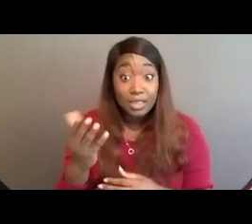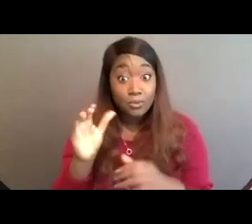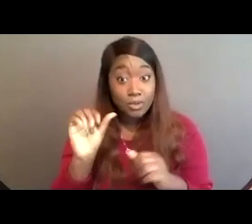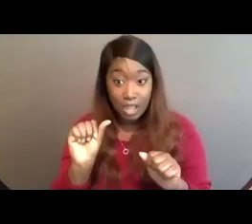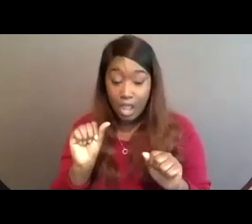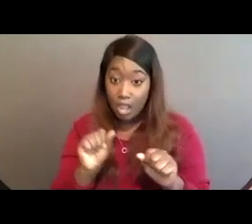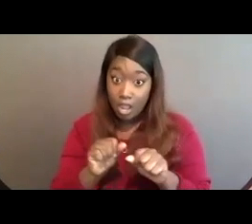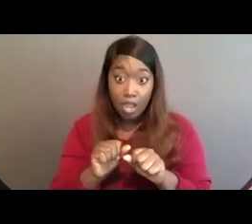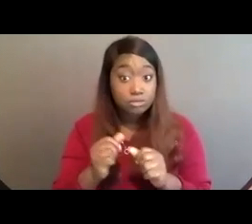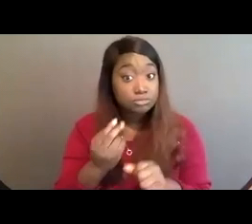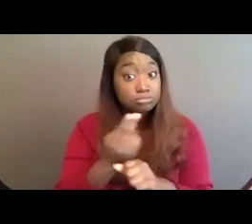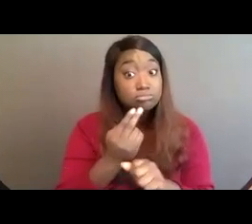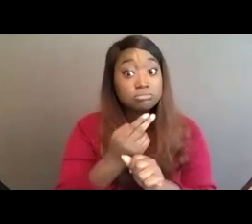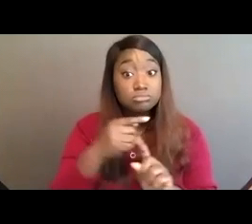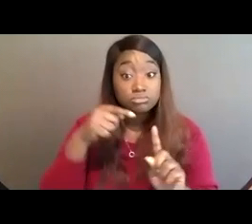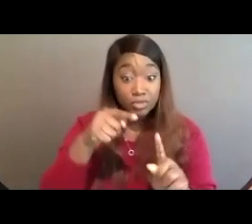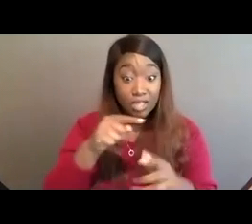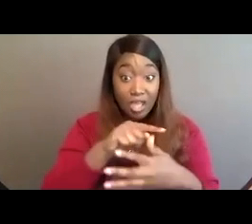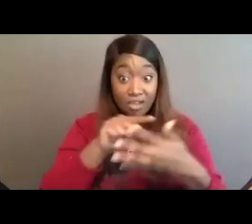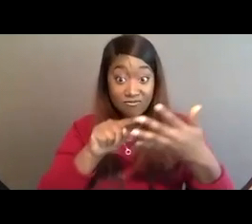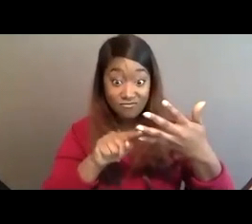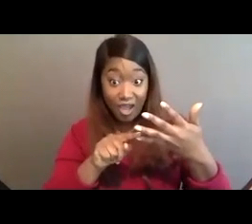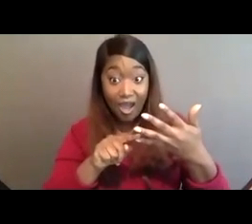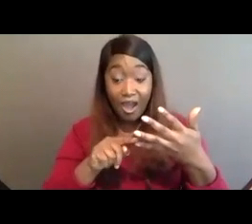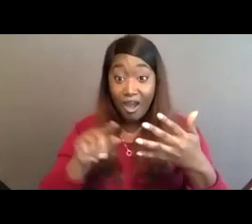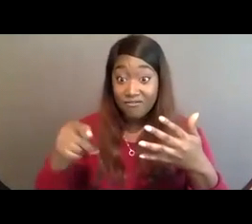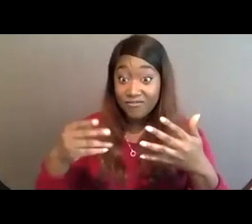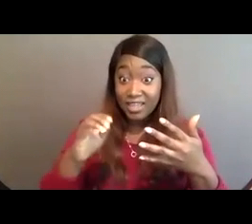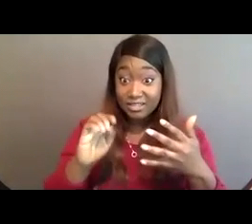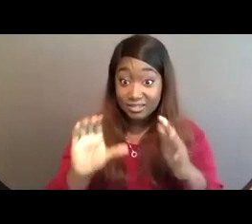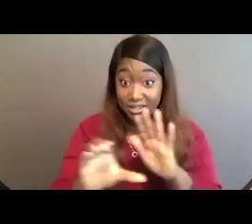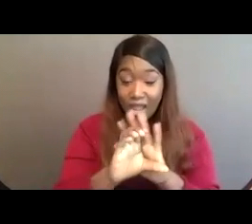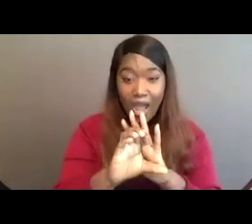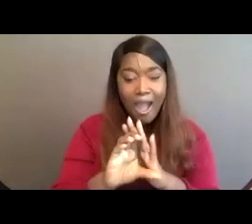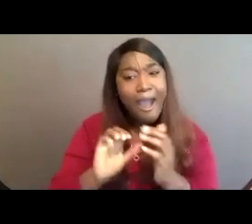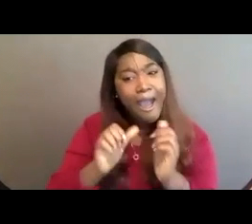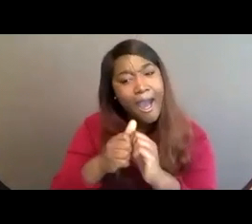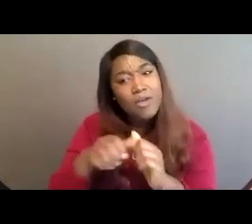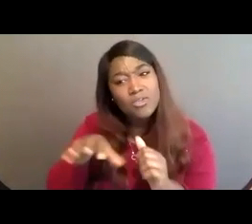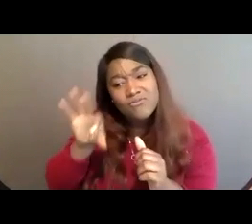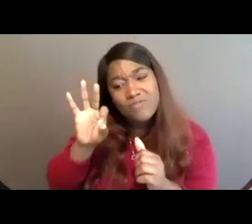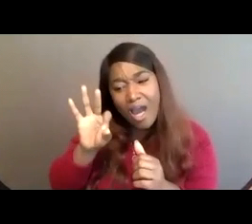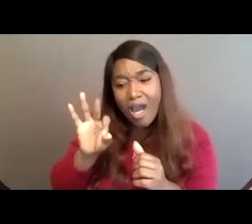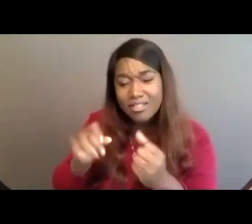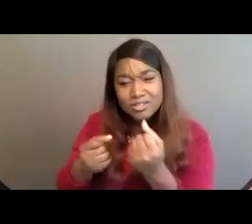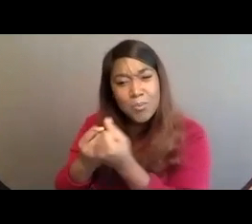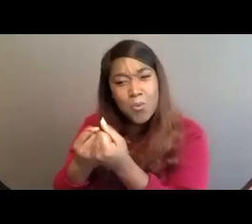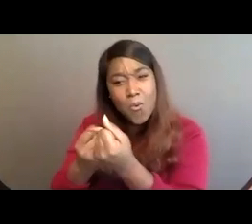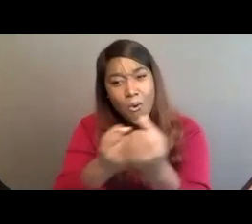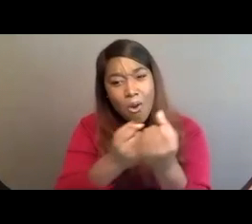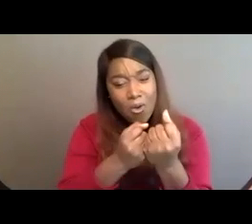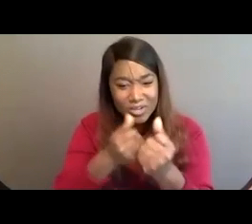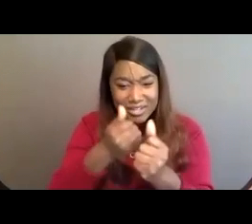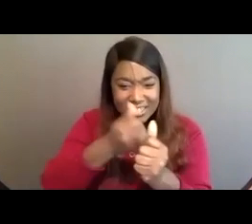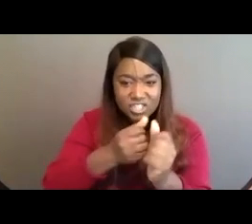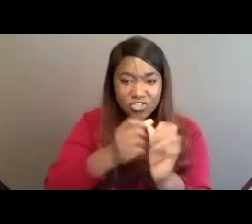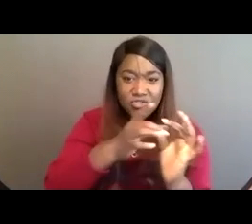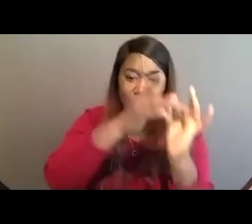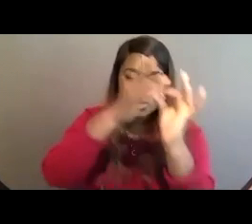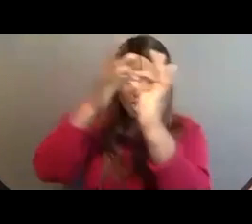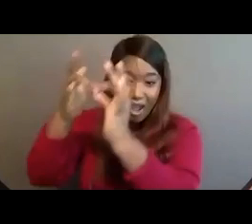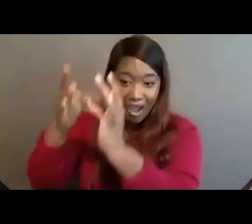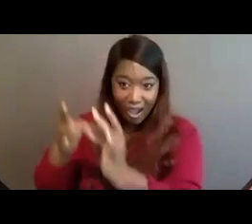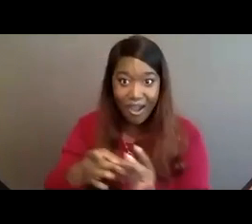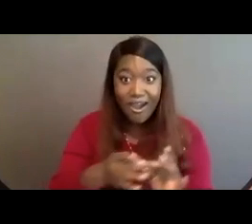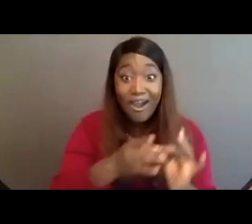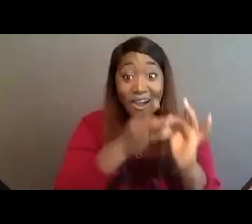this 5-phase diagram are ways of finding support systems through these phases, right? So let's say that there's